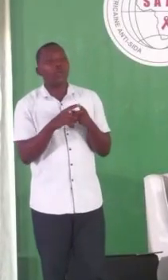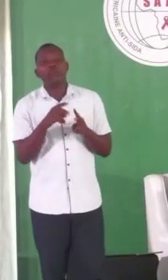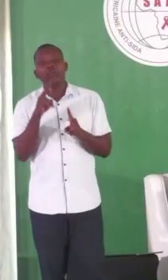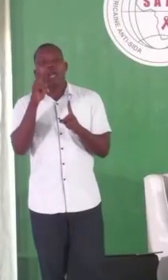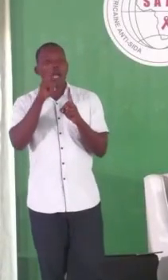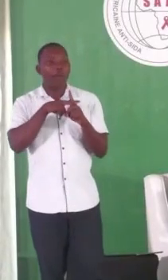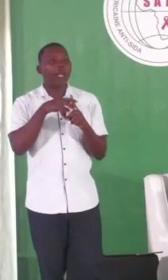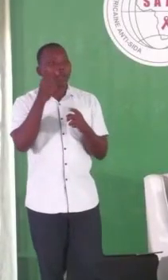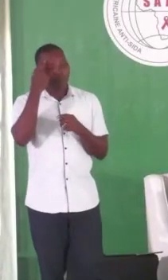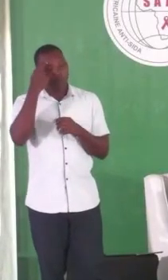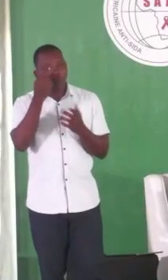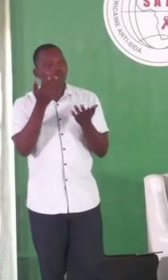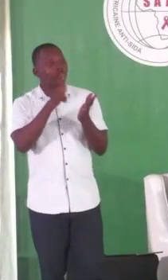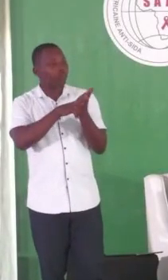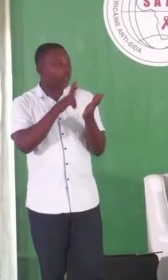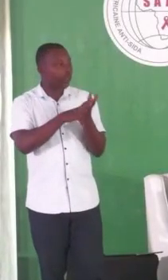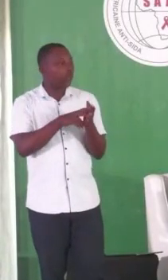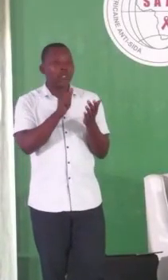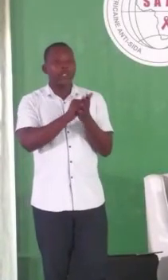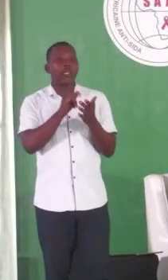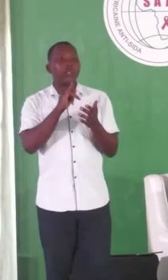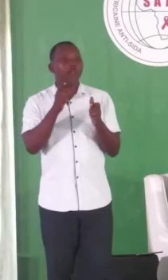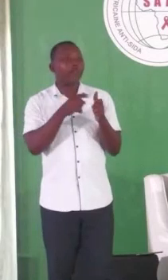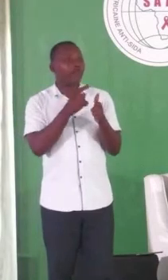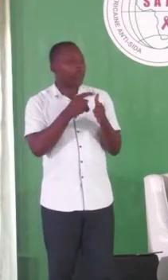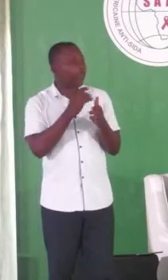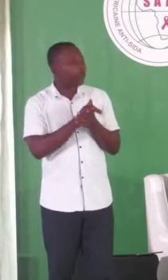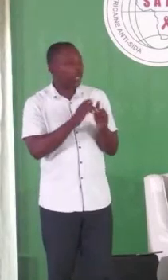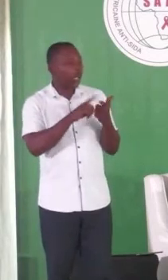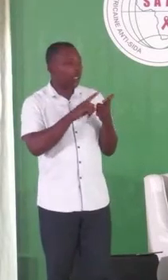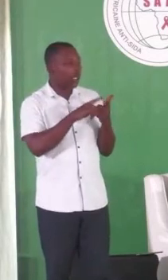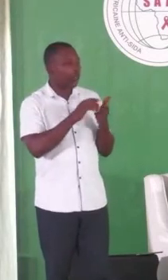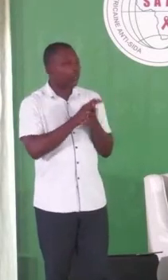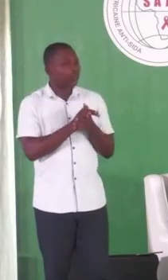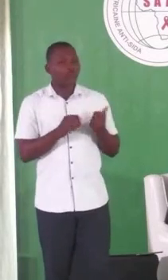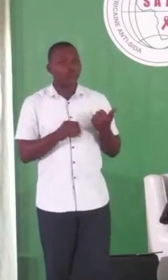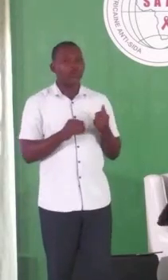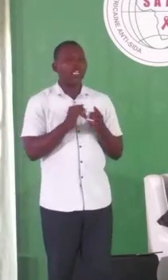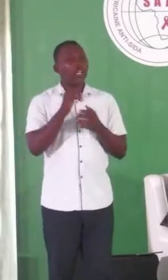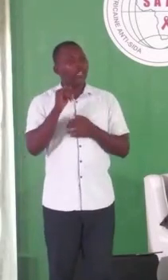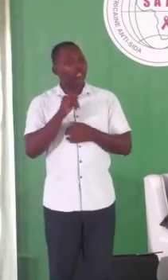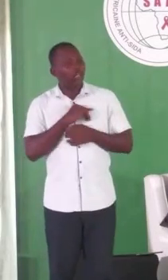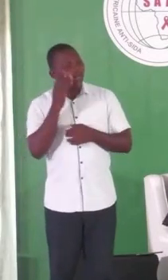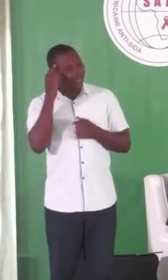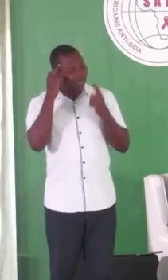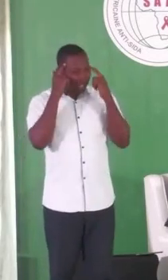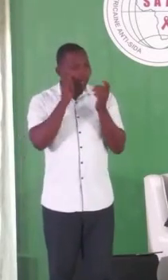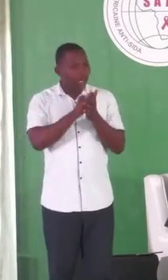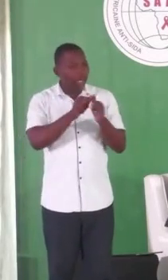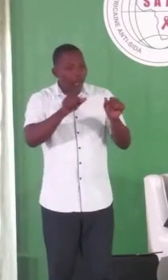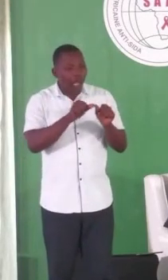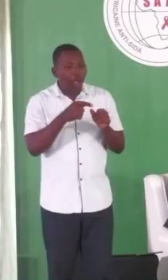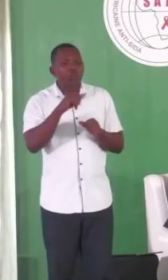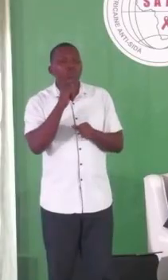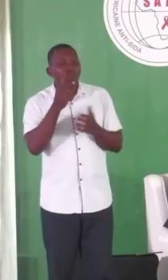for validation. That's the first point that I want to make. The second point is that I think an area that we have not looked at